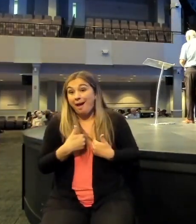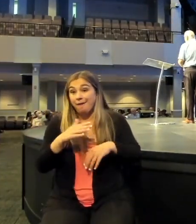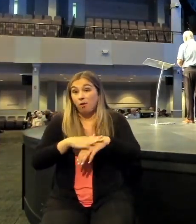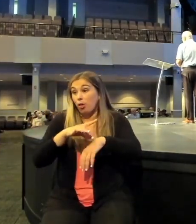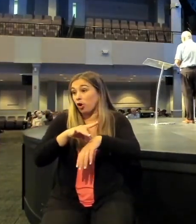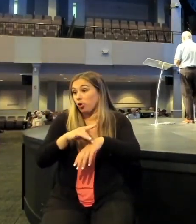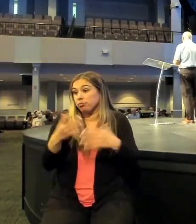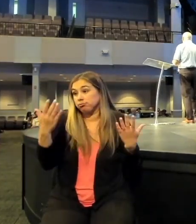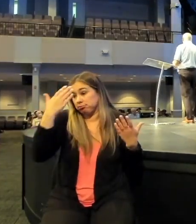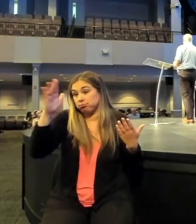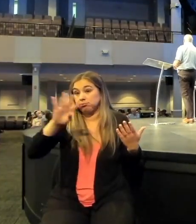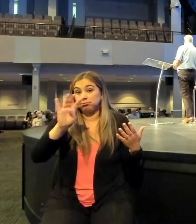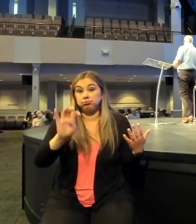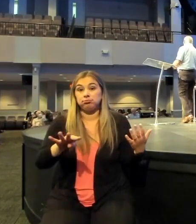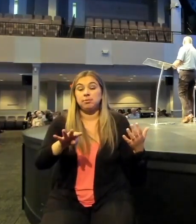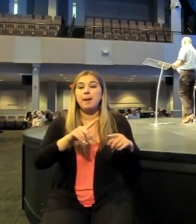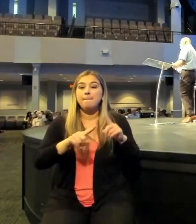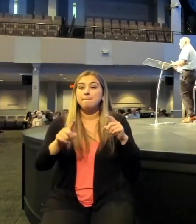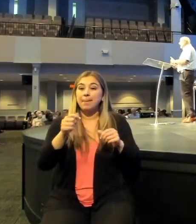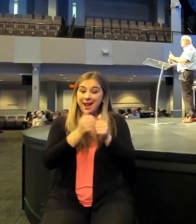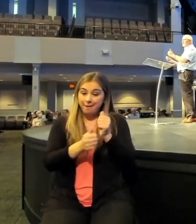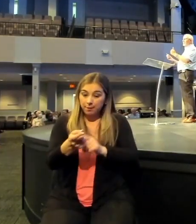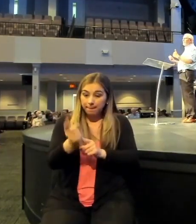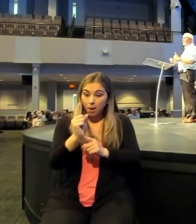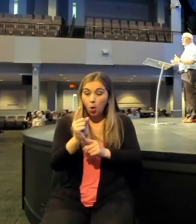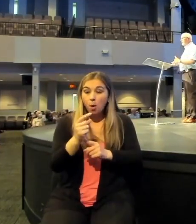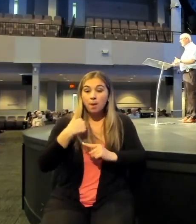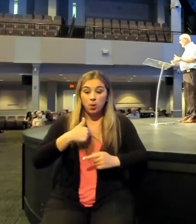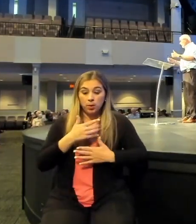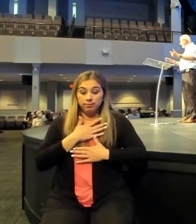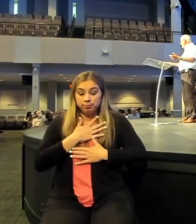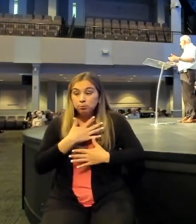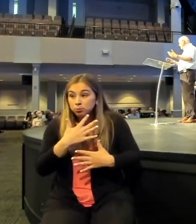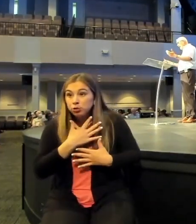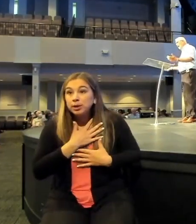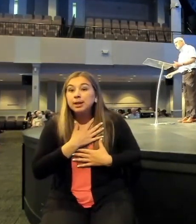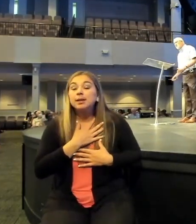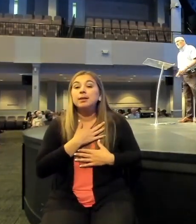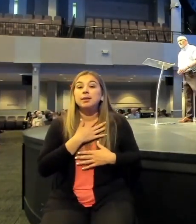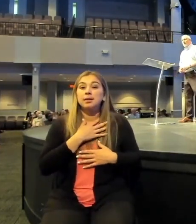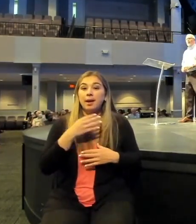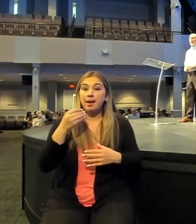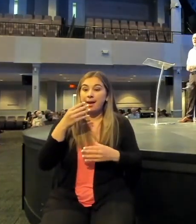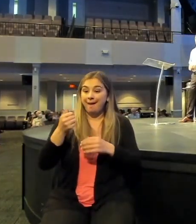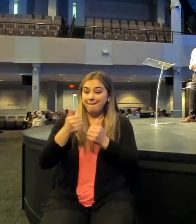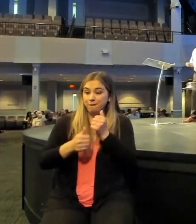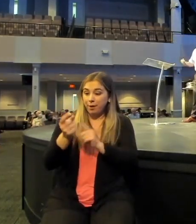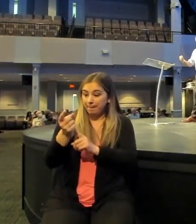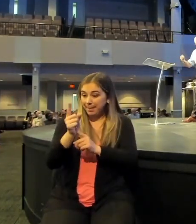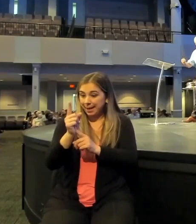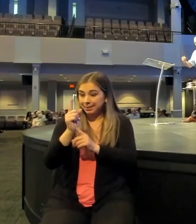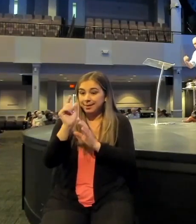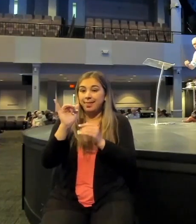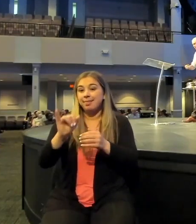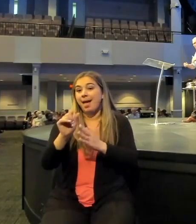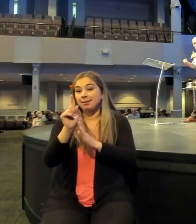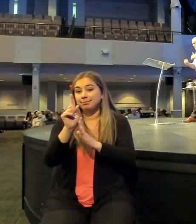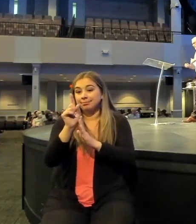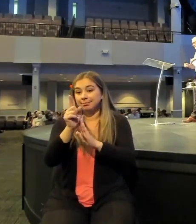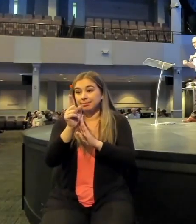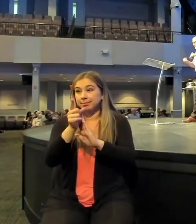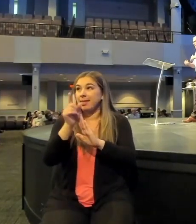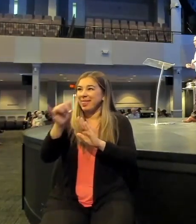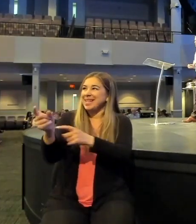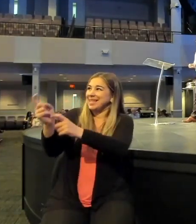have on earth. But every moment that we live, every time we take a breath, every minute that passes on our clock, it's a gift that God